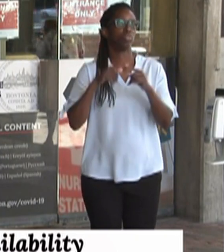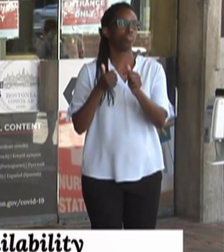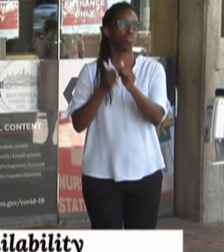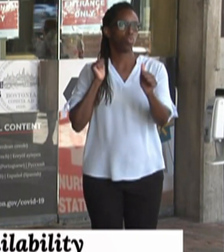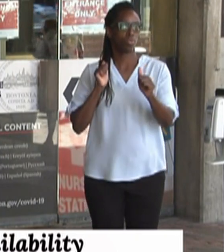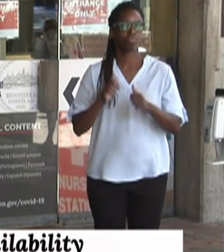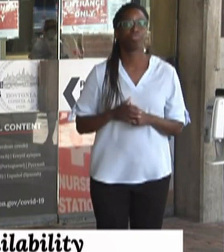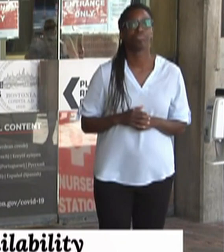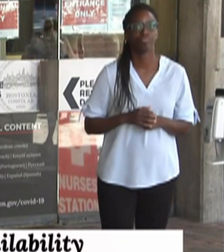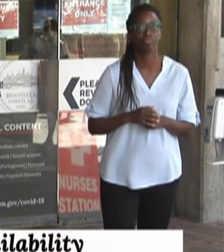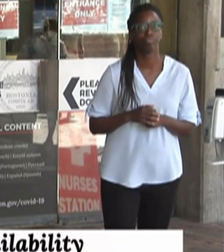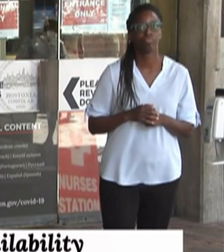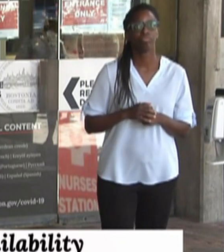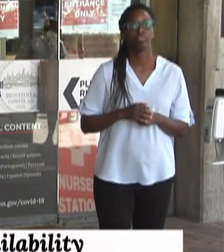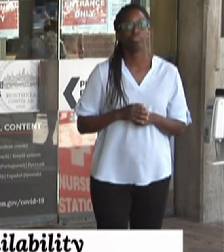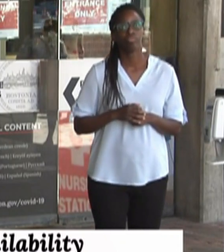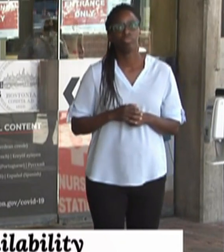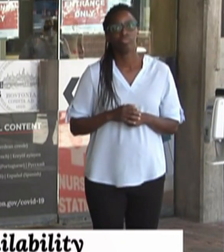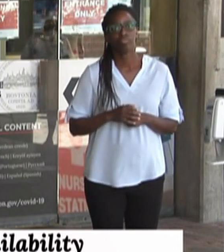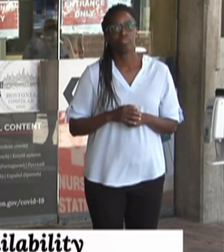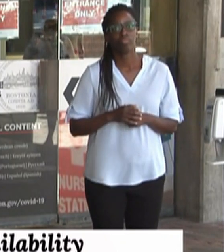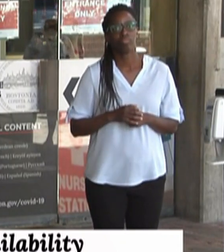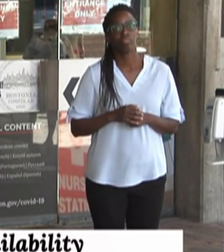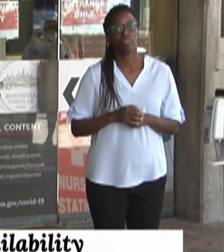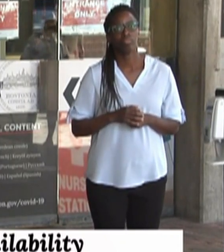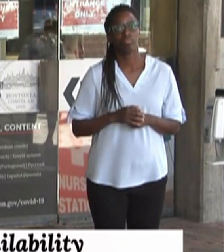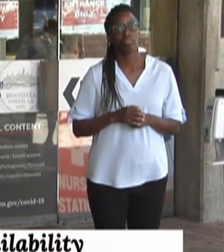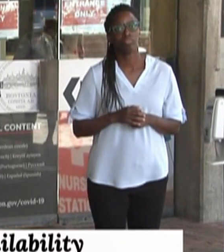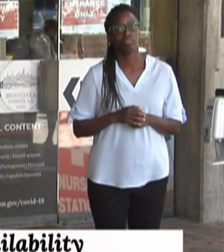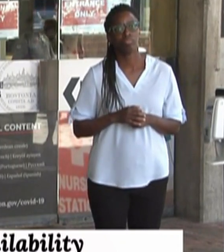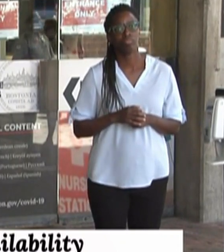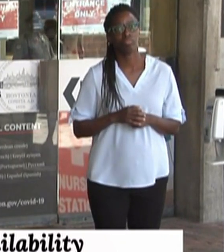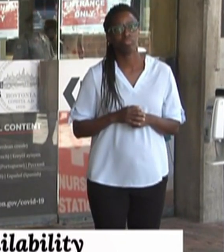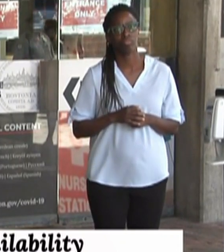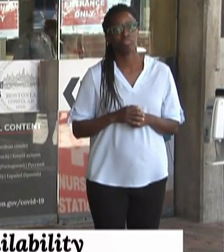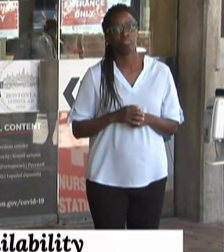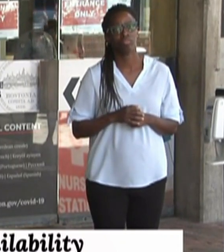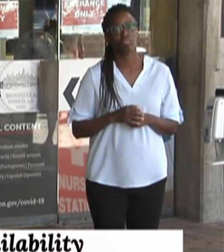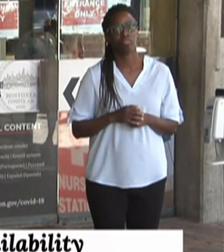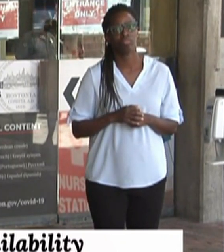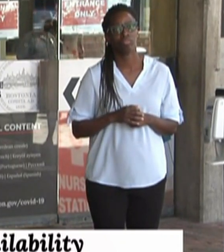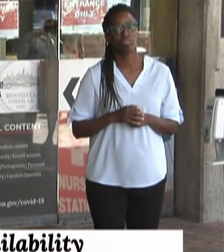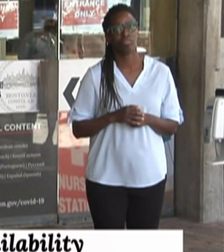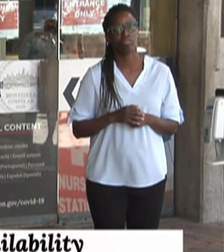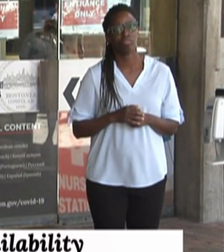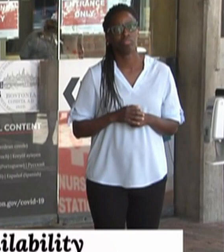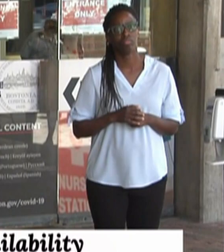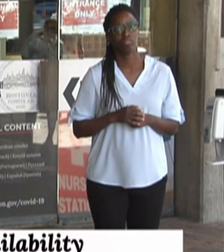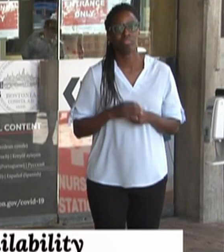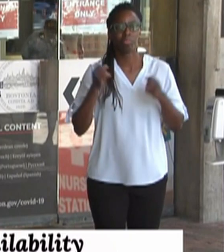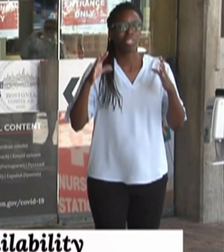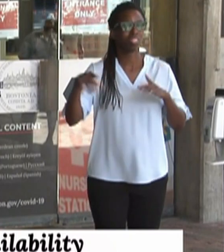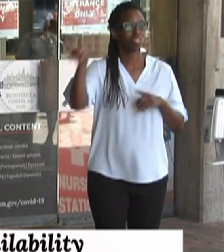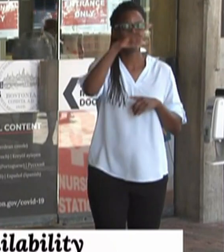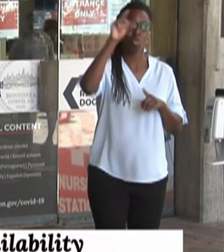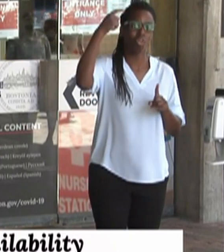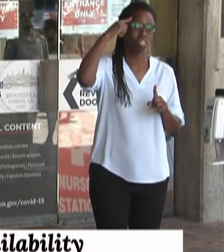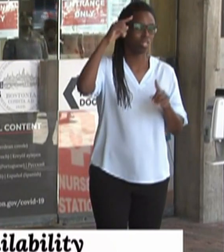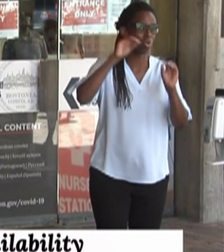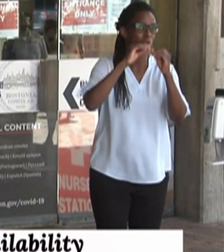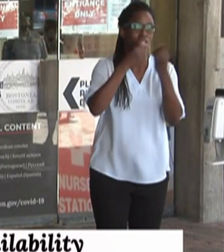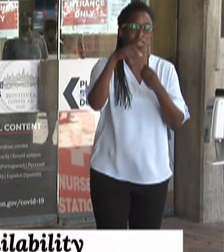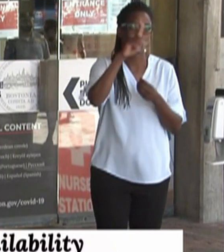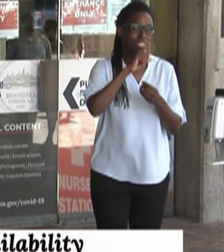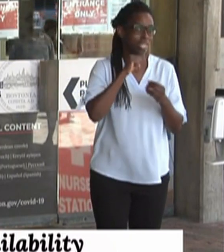of our government, national government, that are not paying attention to it. As I said from the podium here a few days